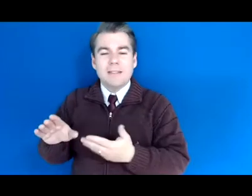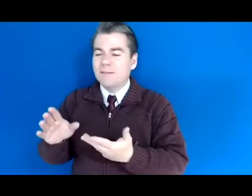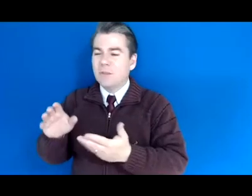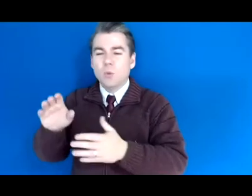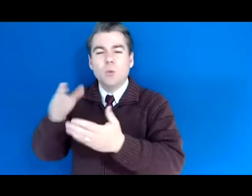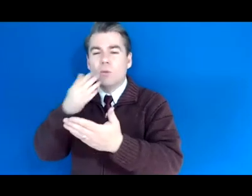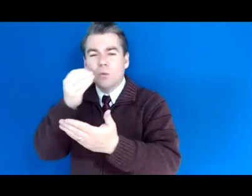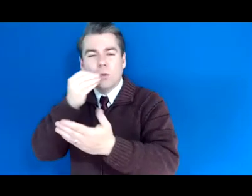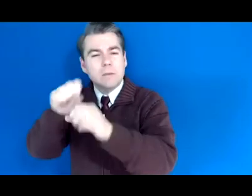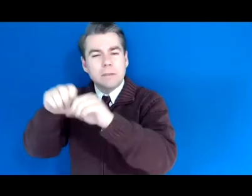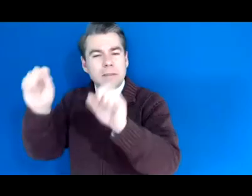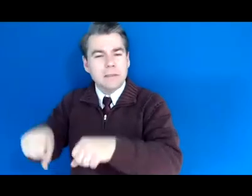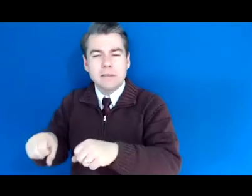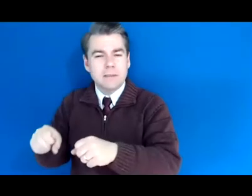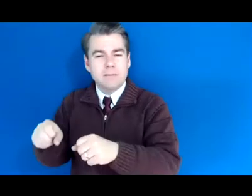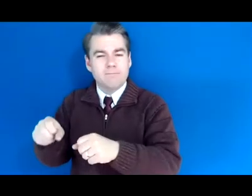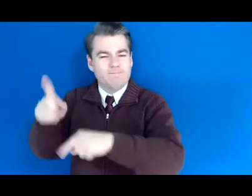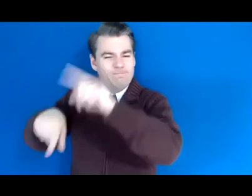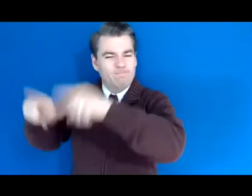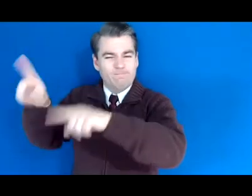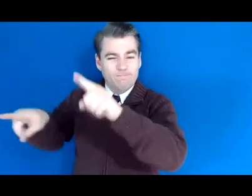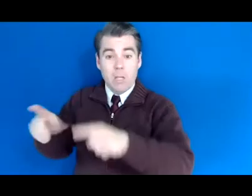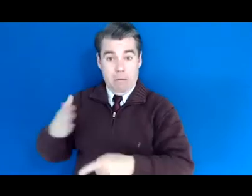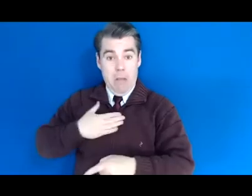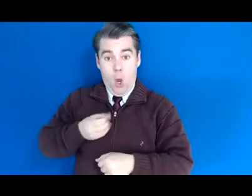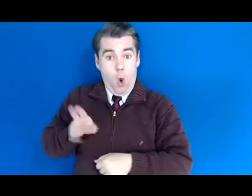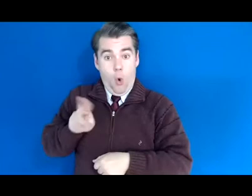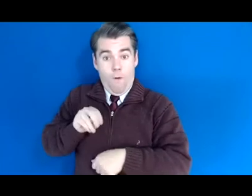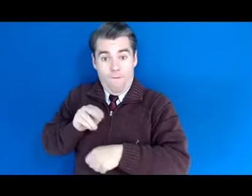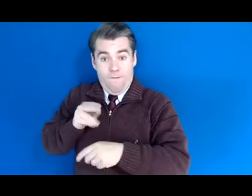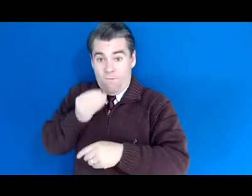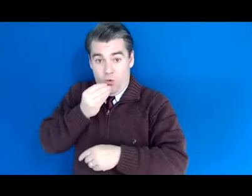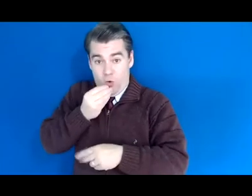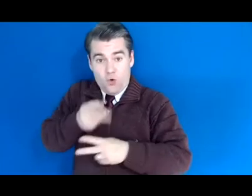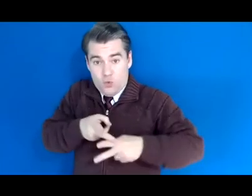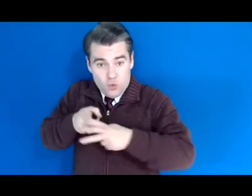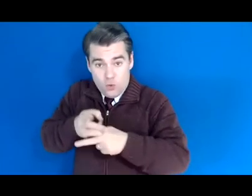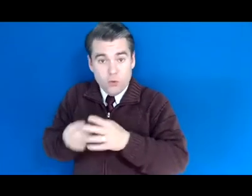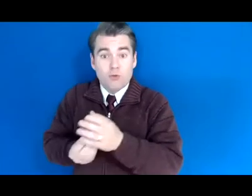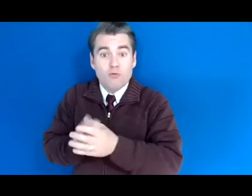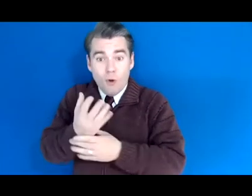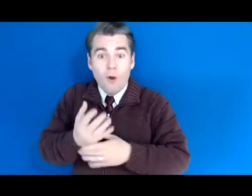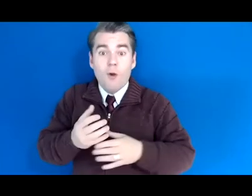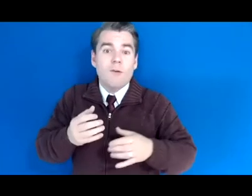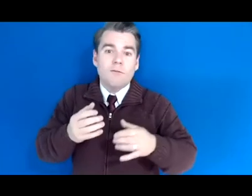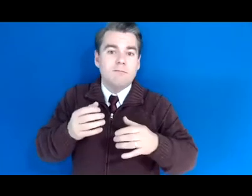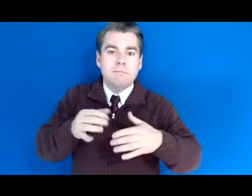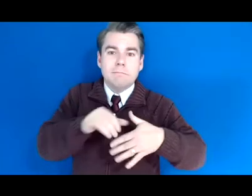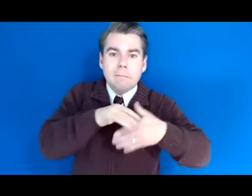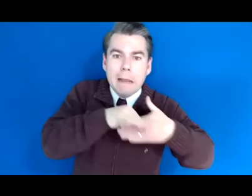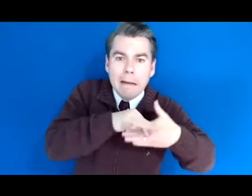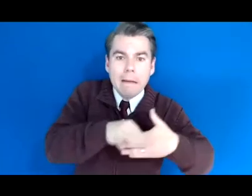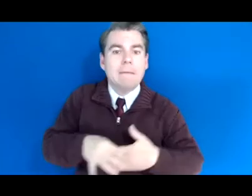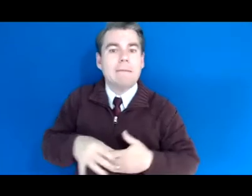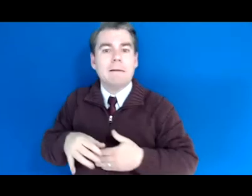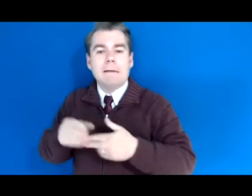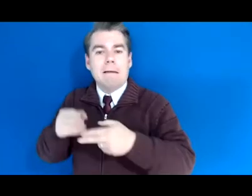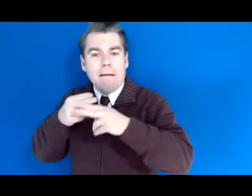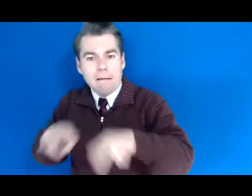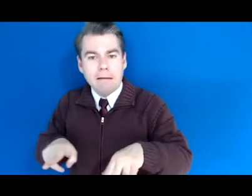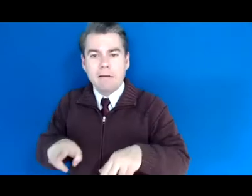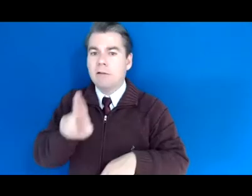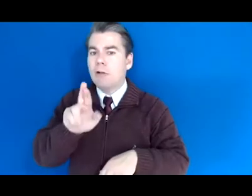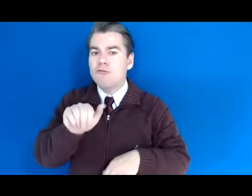food, fermenting your own live foods, and raising your own meat and eggs, only eating raw dairy, if at